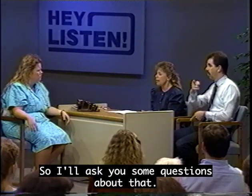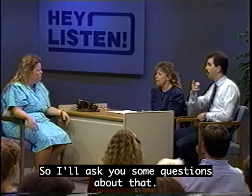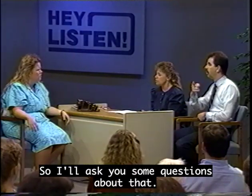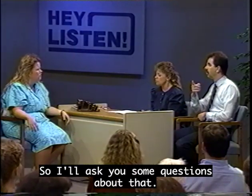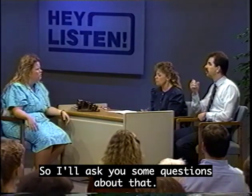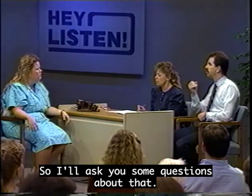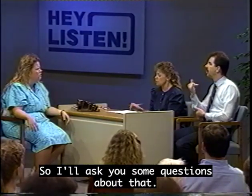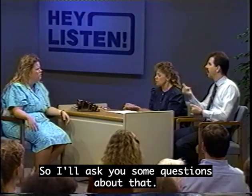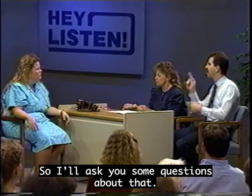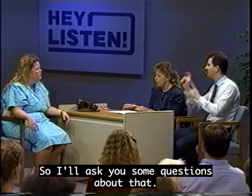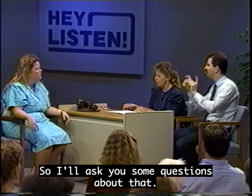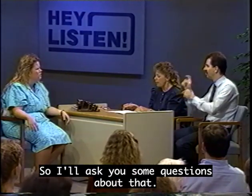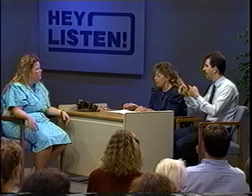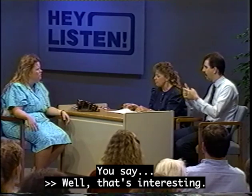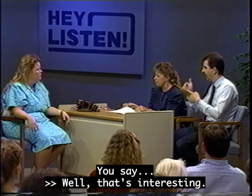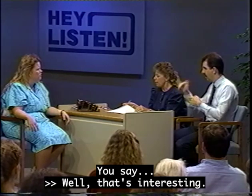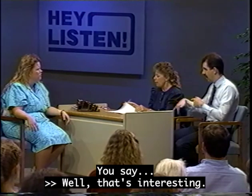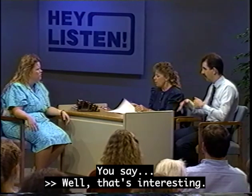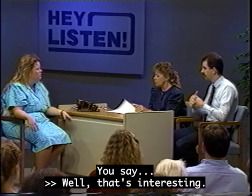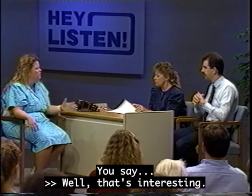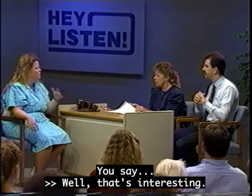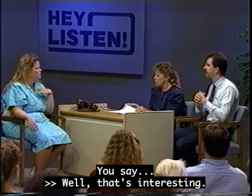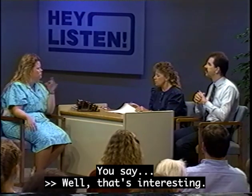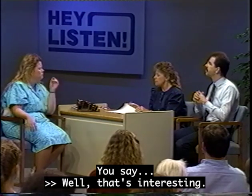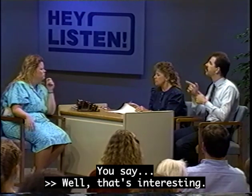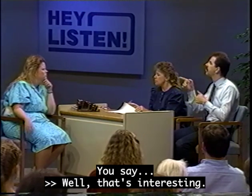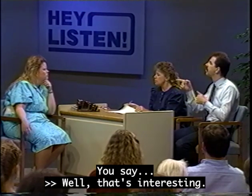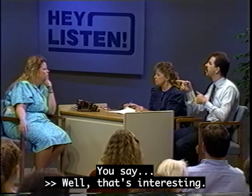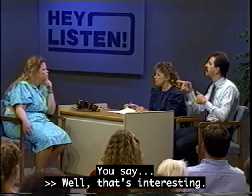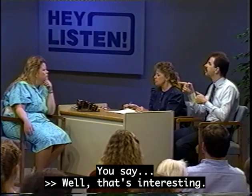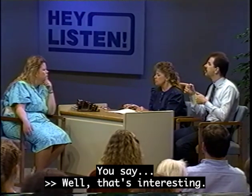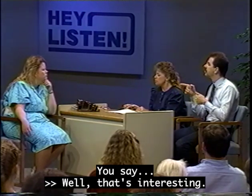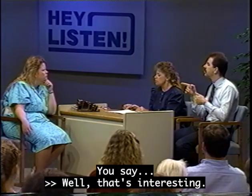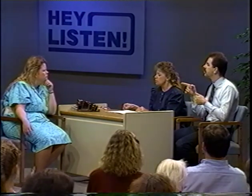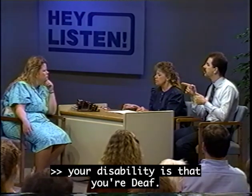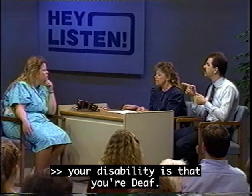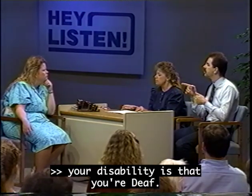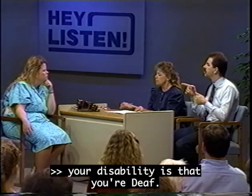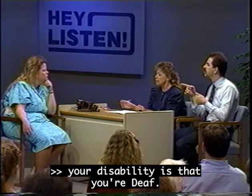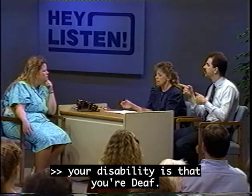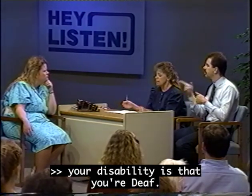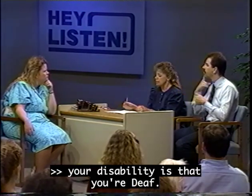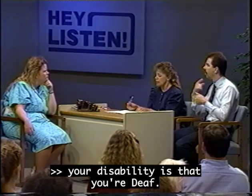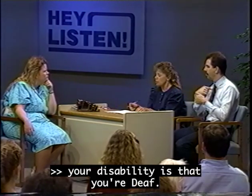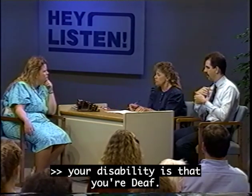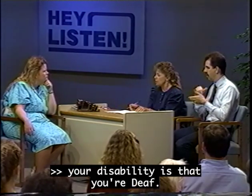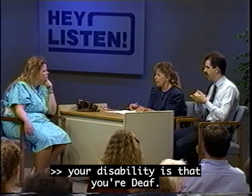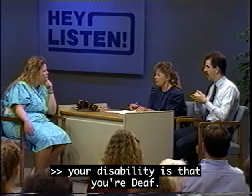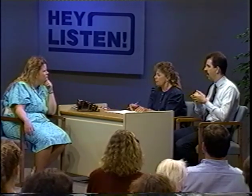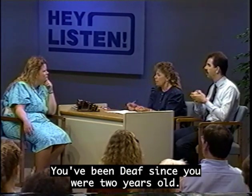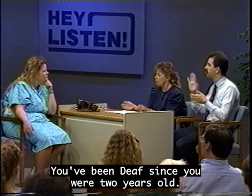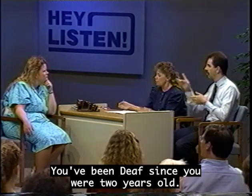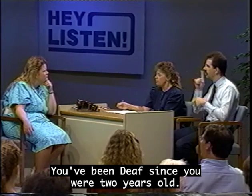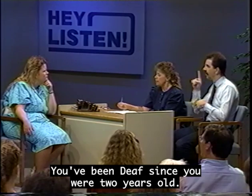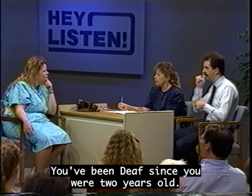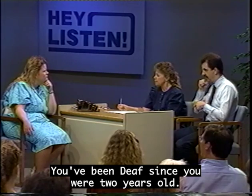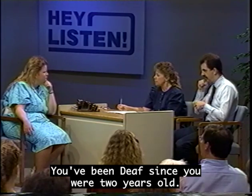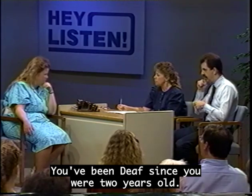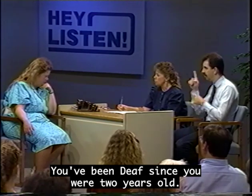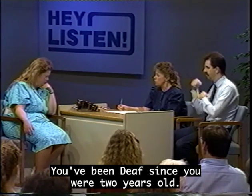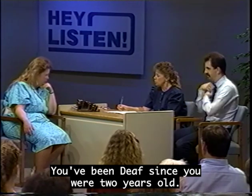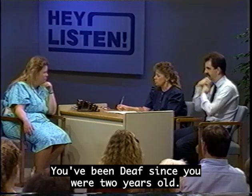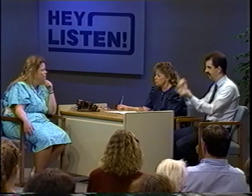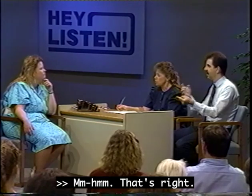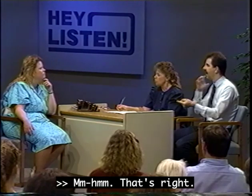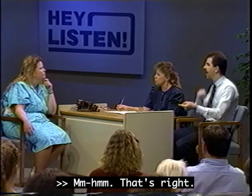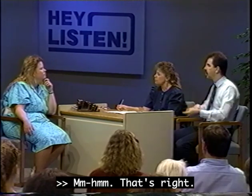So I'll ask you some questions about that. You say Well, that's interesting. your disability is that you're deaf. You've been deaf since